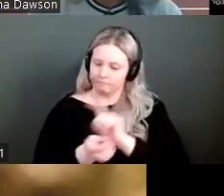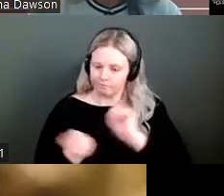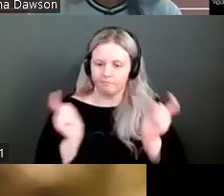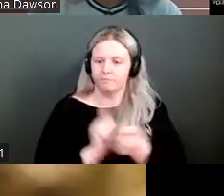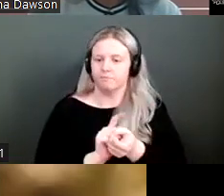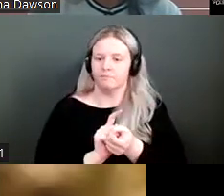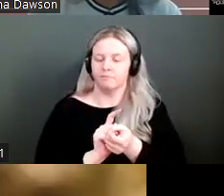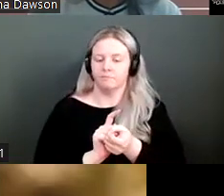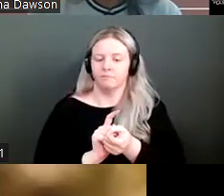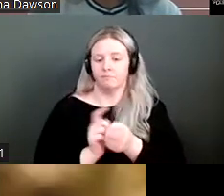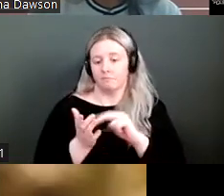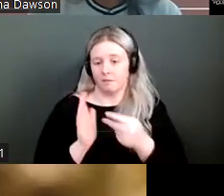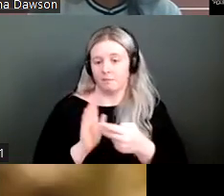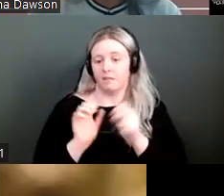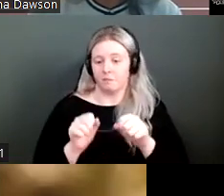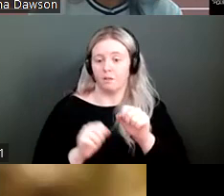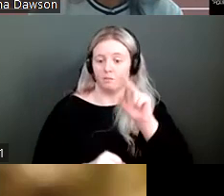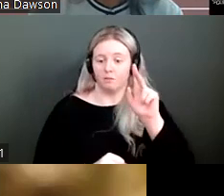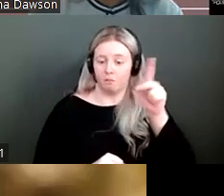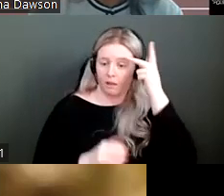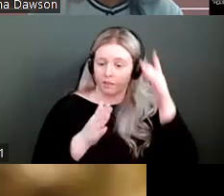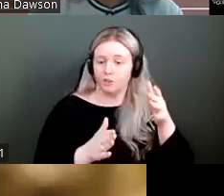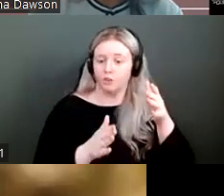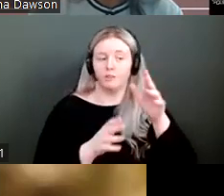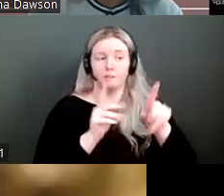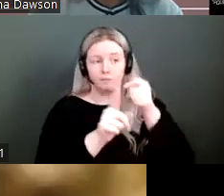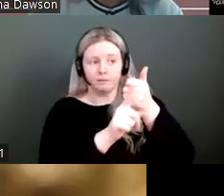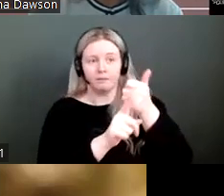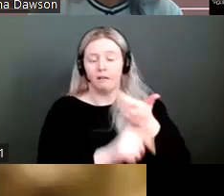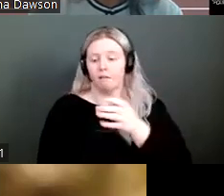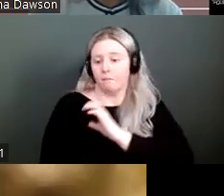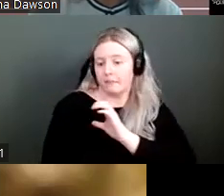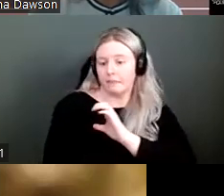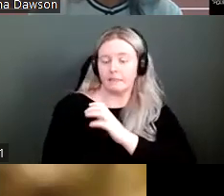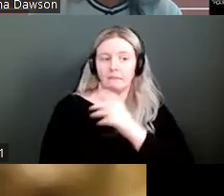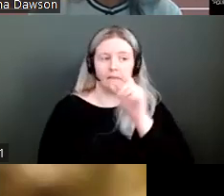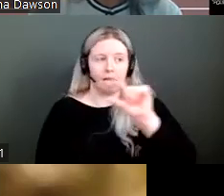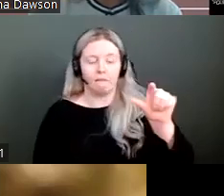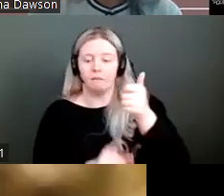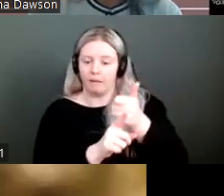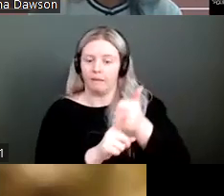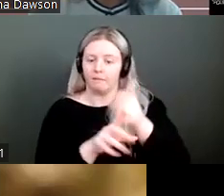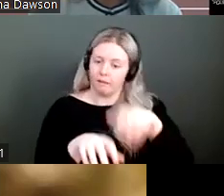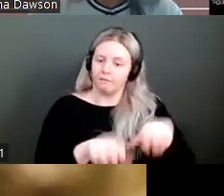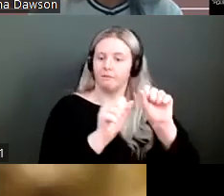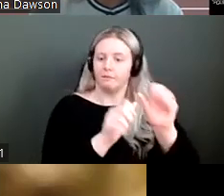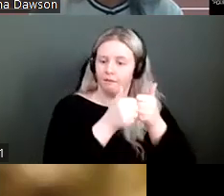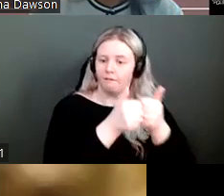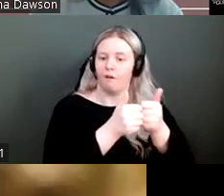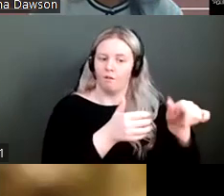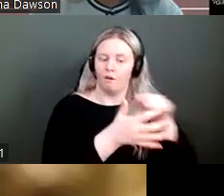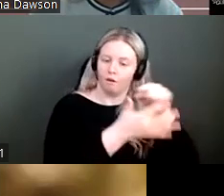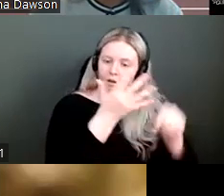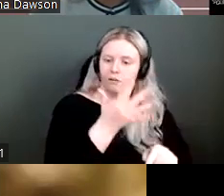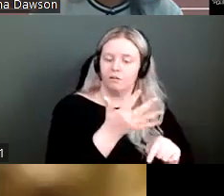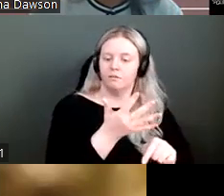may be perpetrated by our leaders themselves, law enforcement, and the very government institutions meant to help secure the